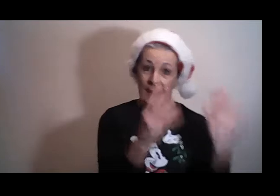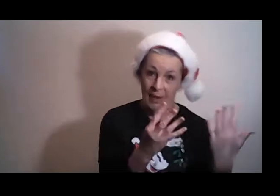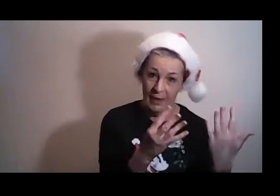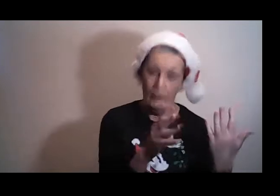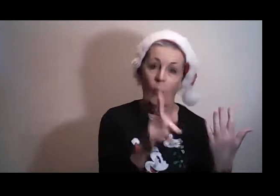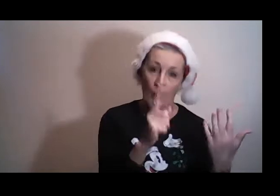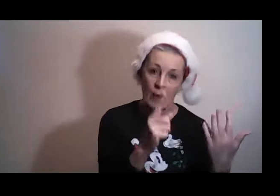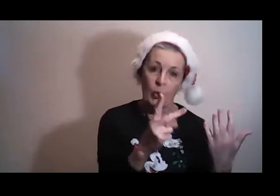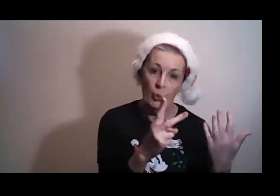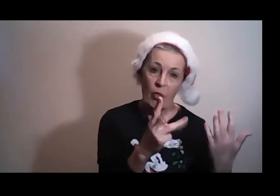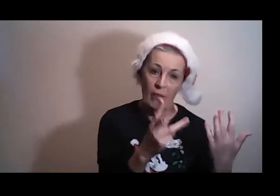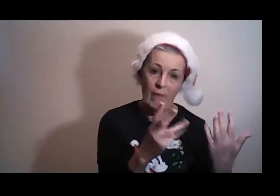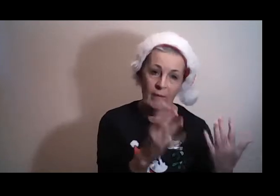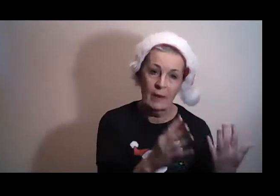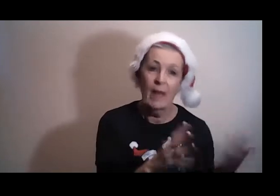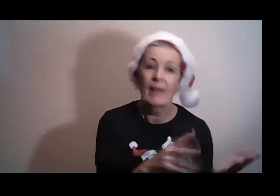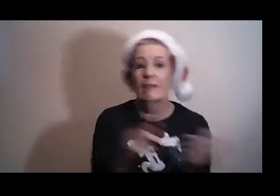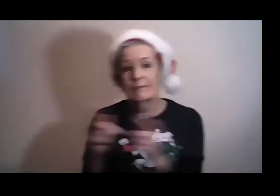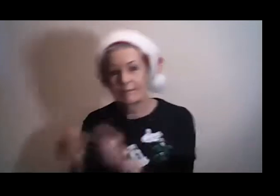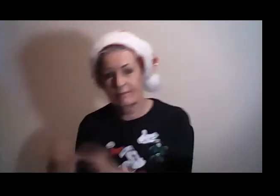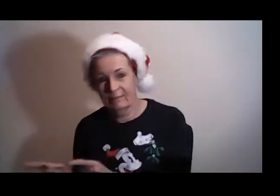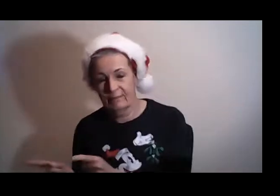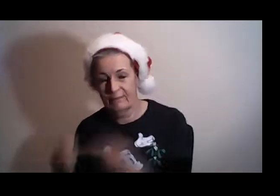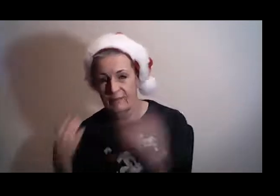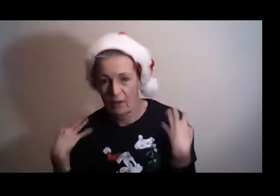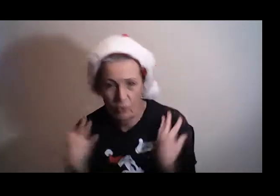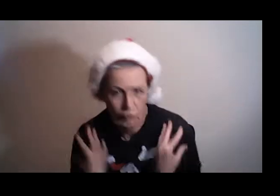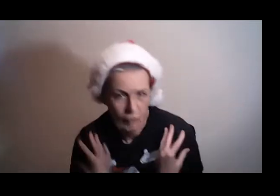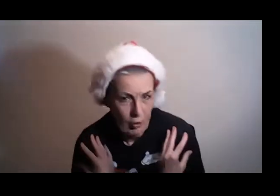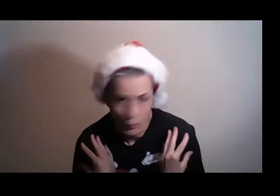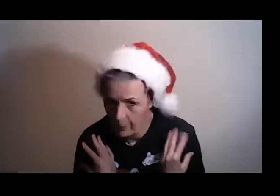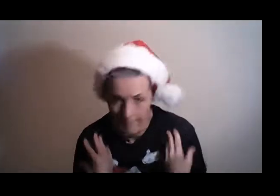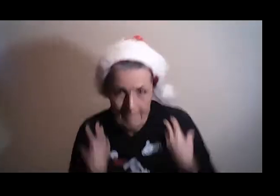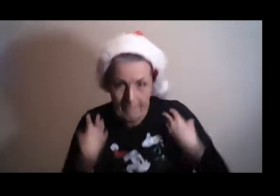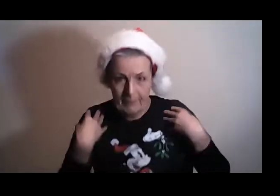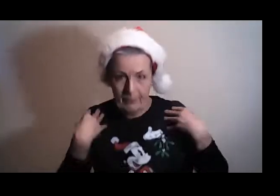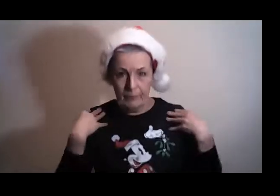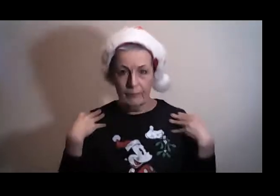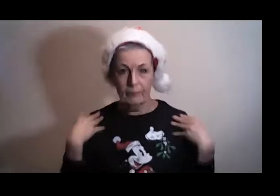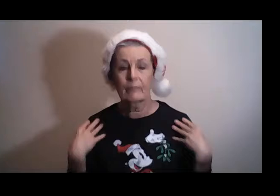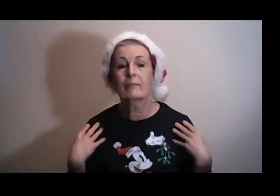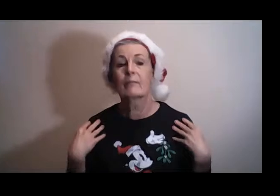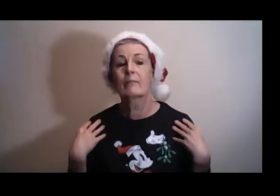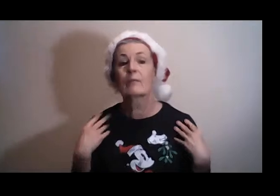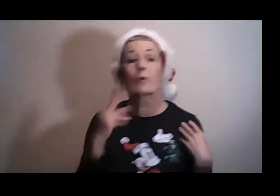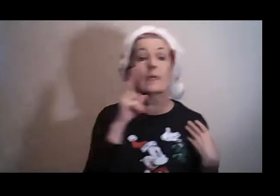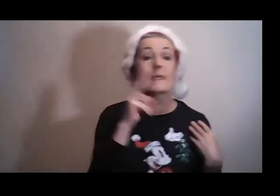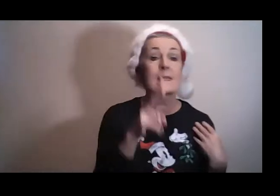Remember not to round your shoulders. So I'm going to turn the chair so you can see my back.